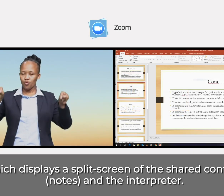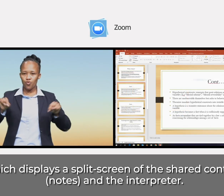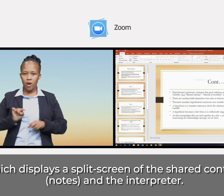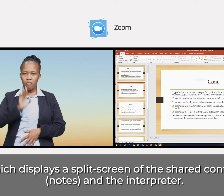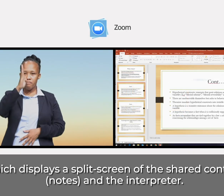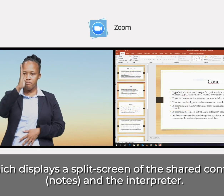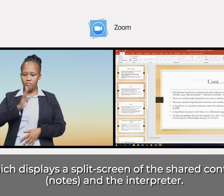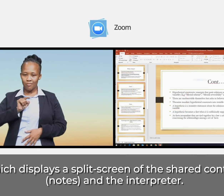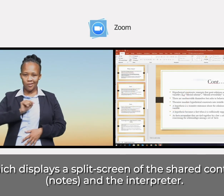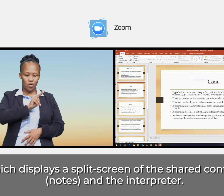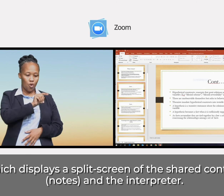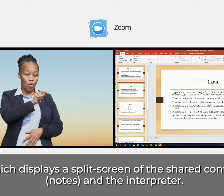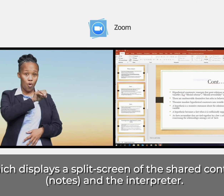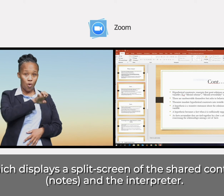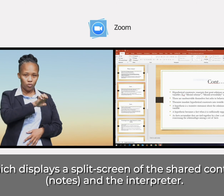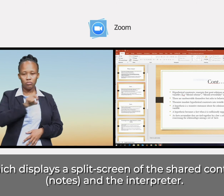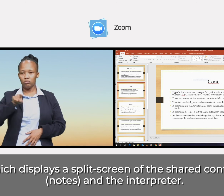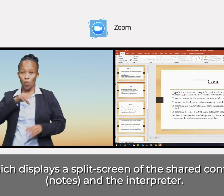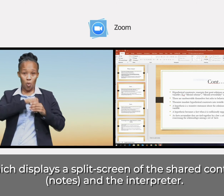screen of shared content and the interpreter.